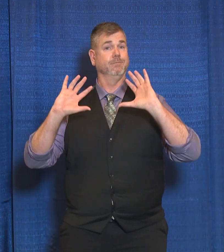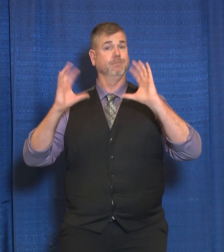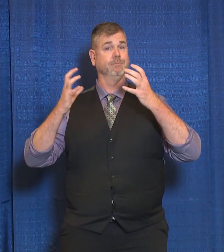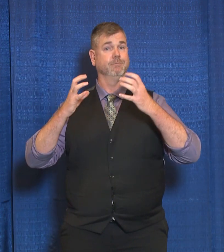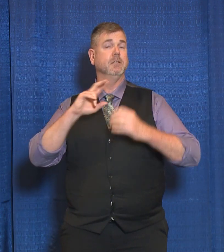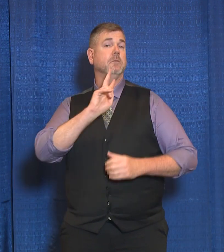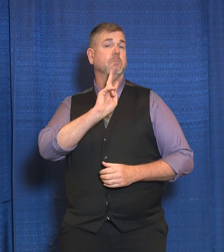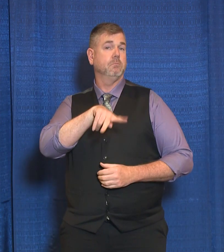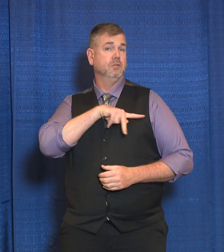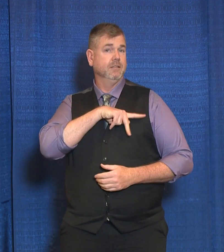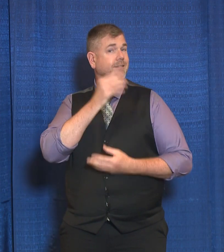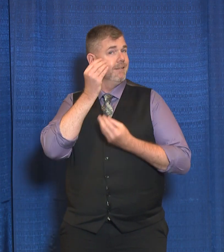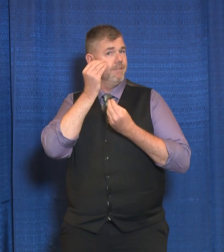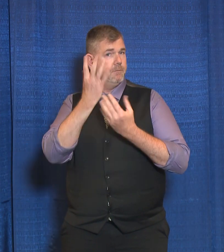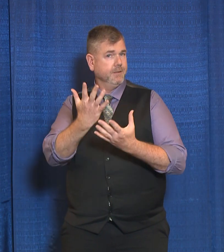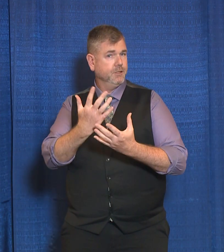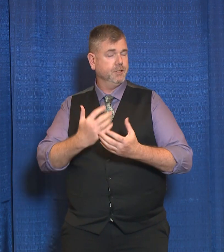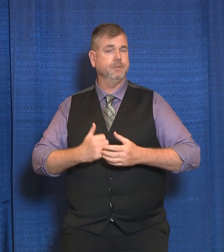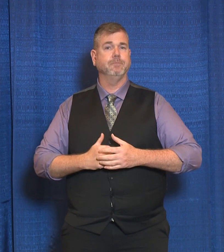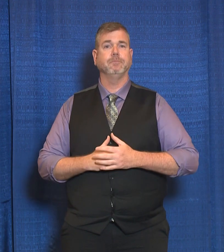Personal information.